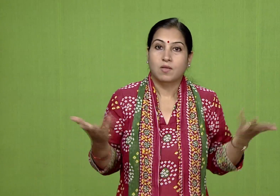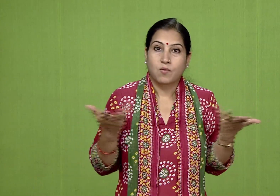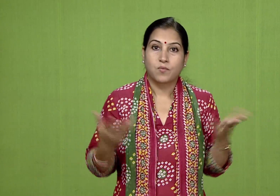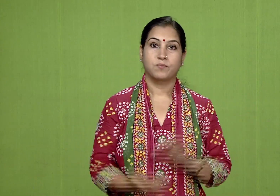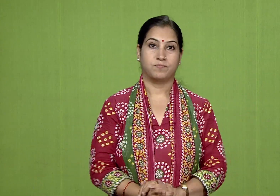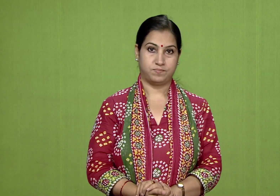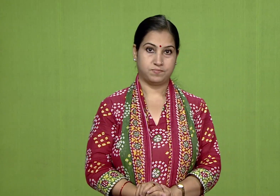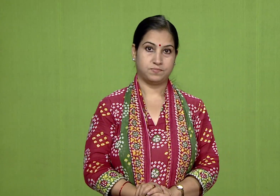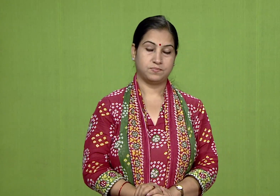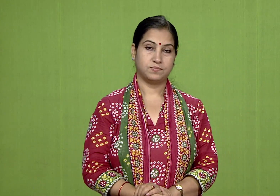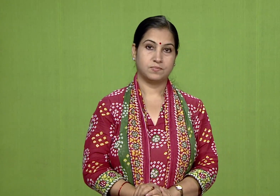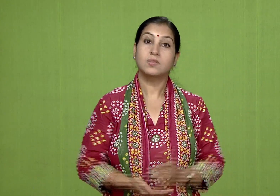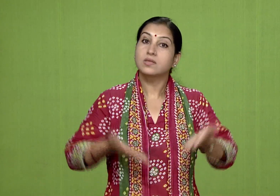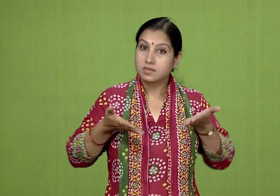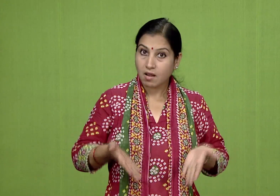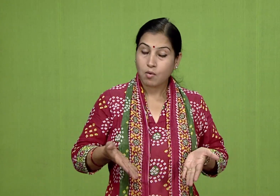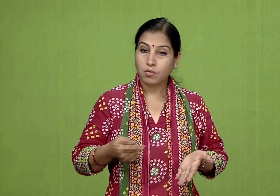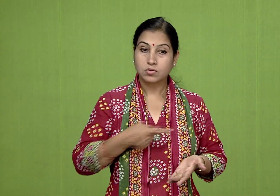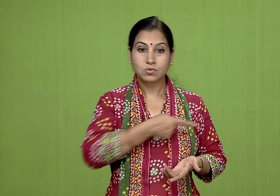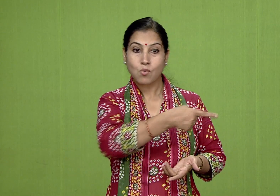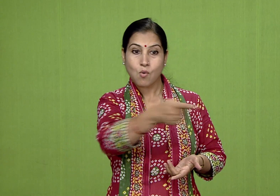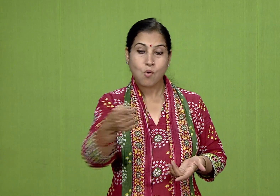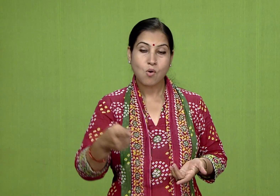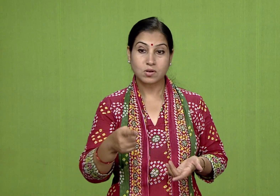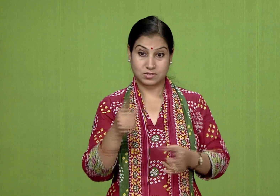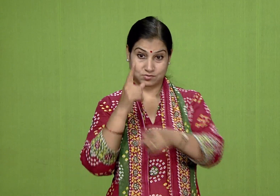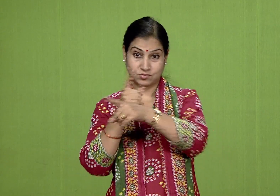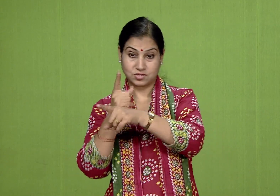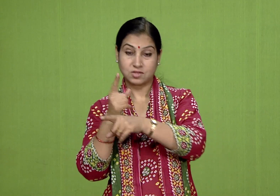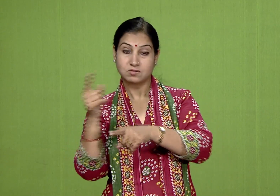Because now they believed in themselves.